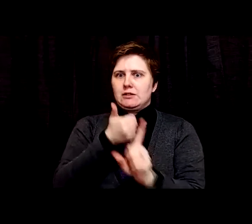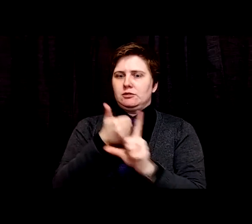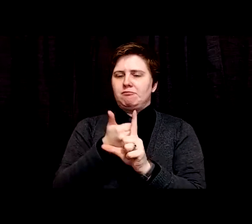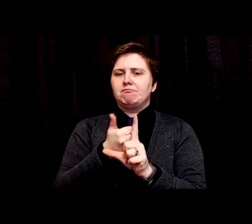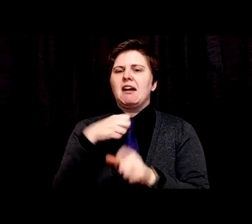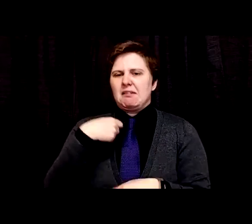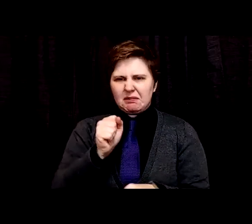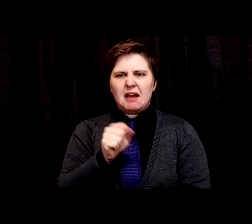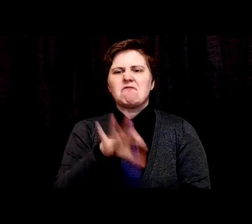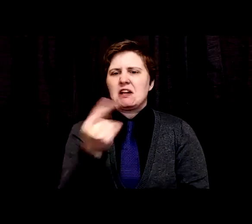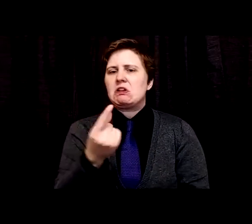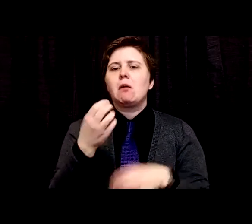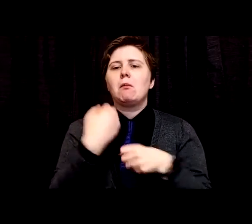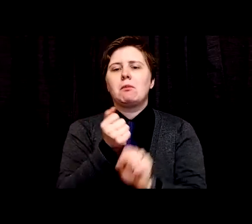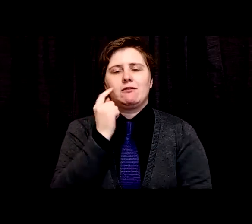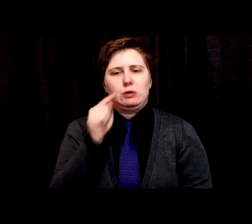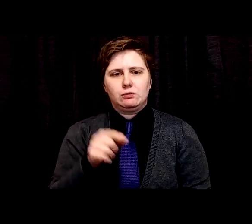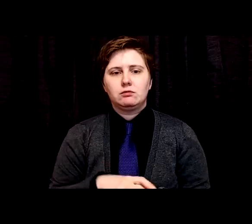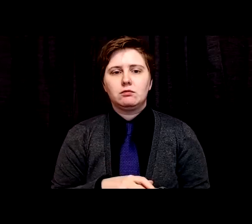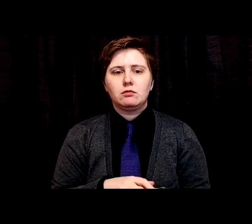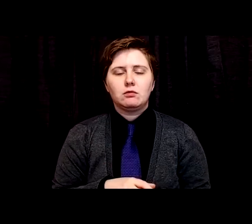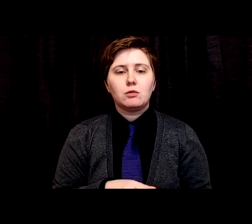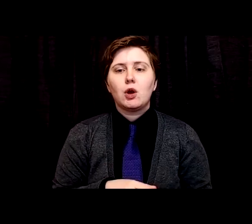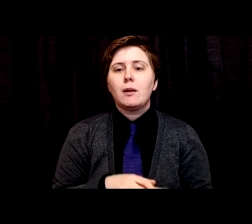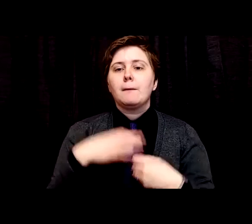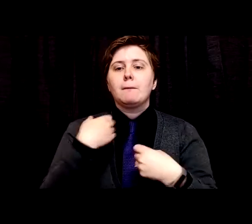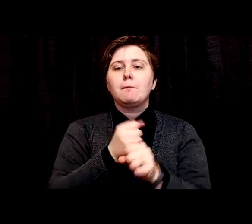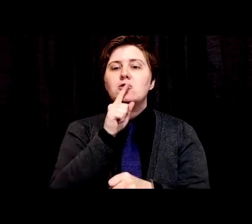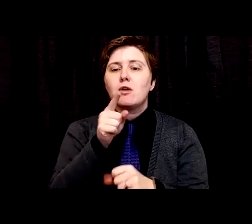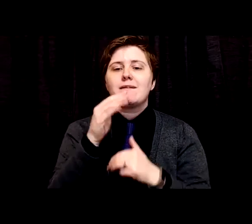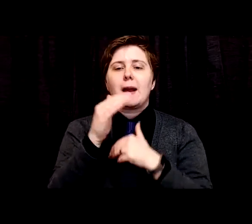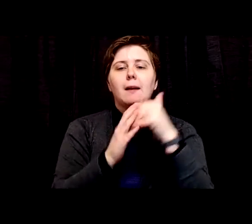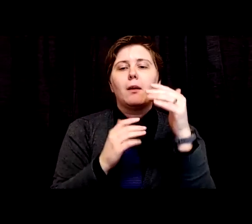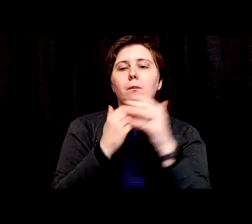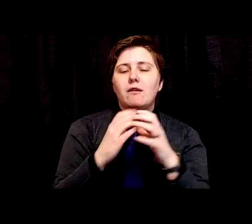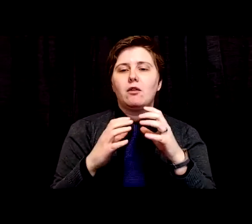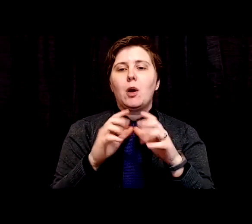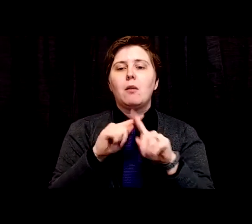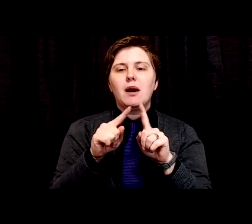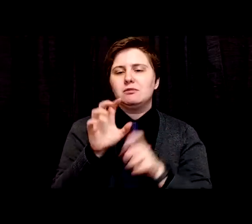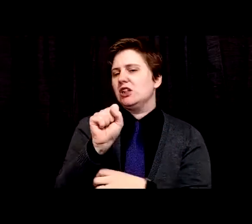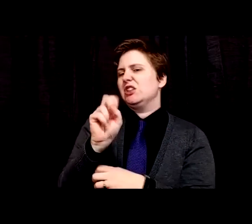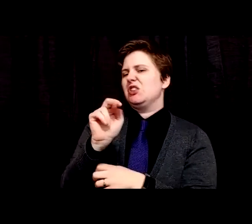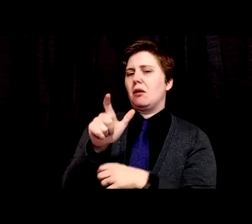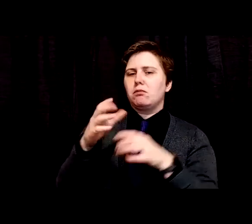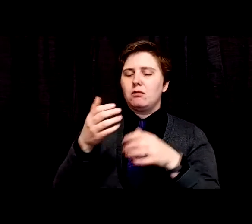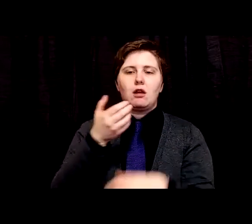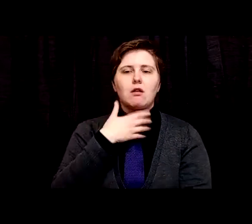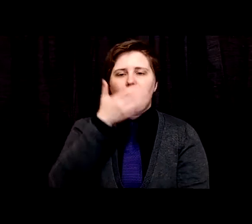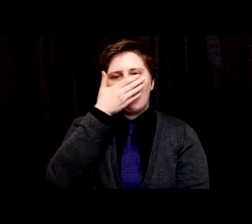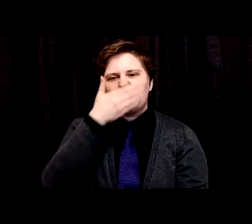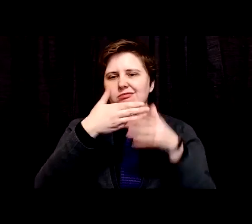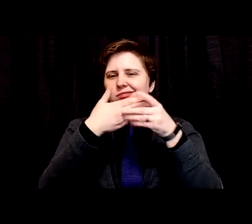these individuals out. Use the coverings that fit comfortably, but snugly. Again, you want to be able to cover